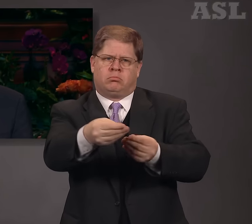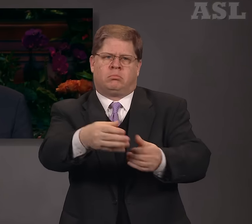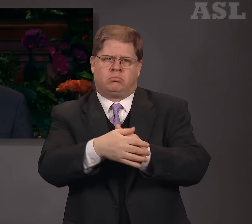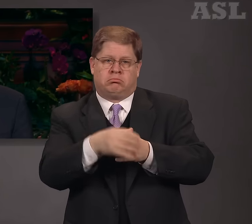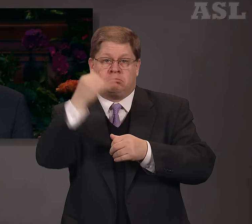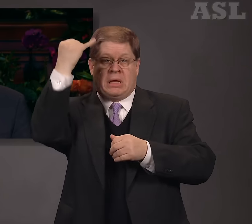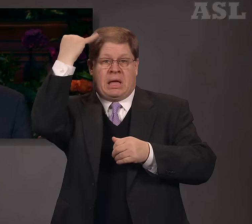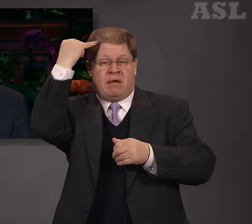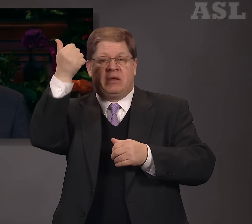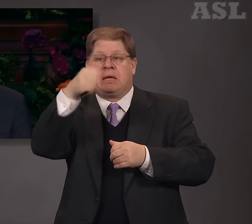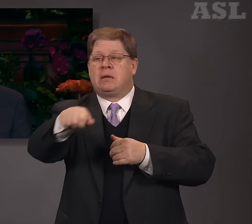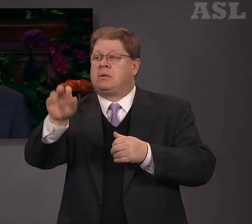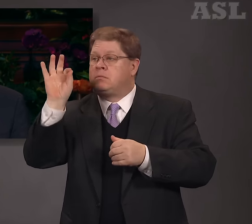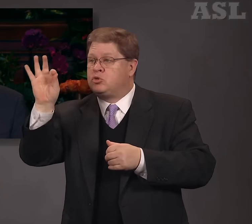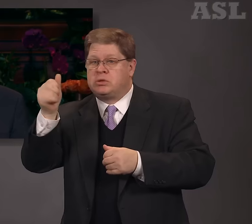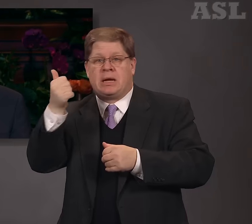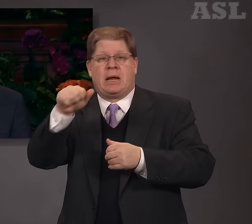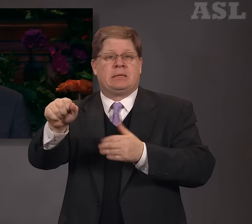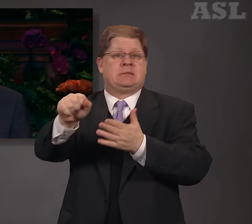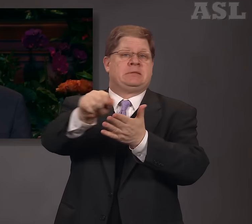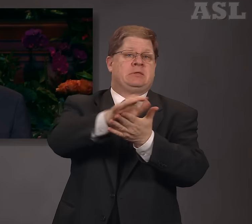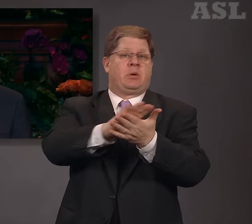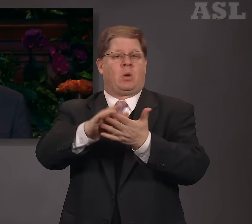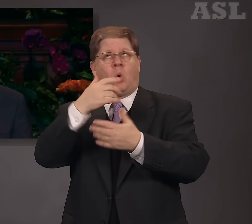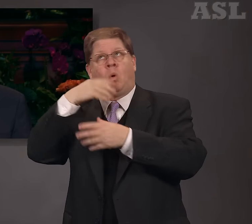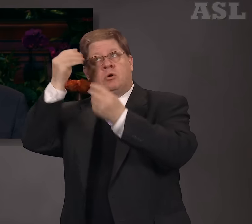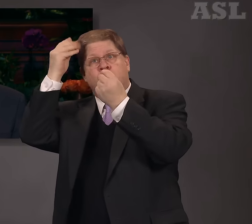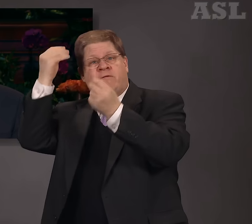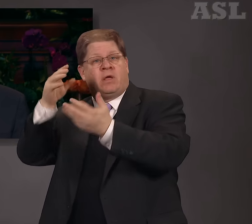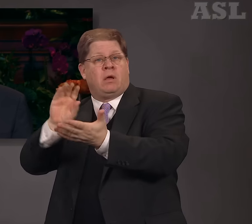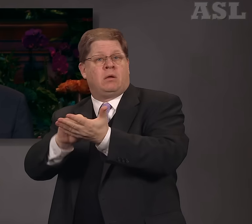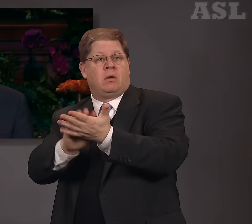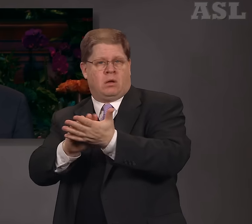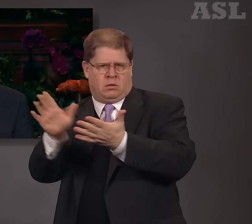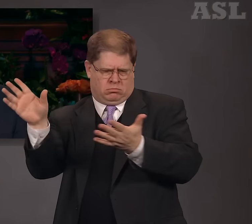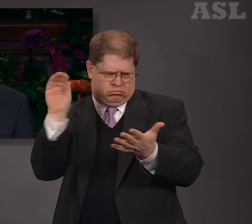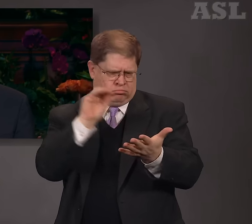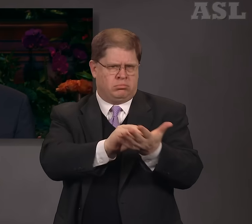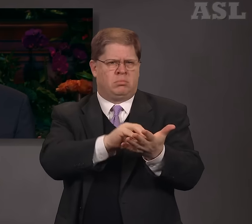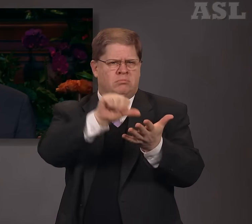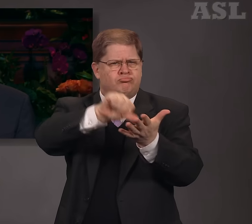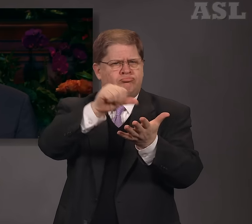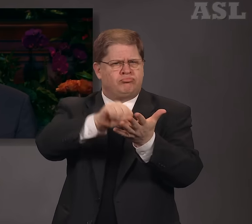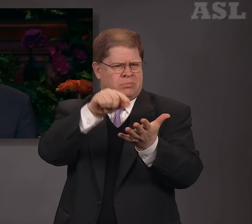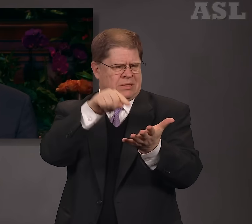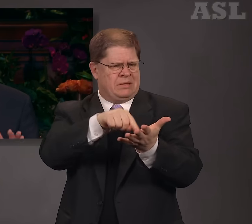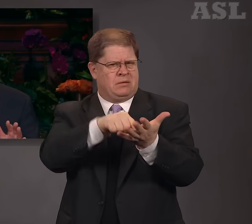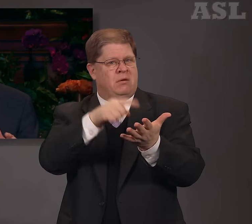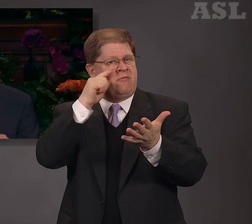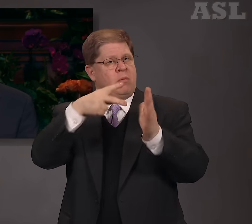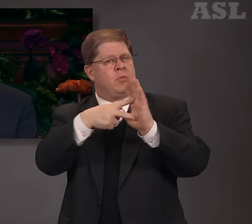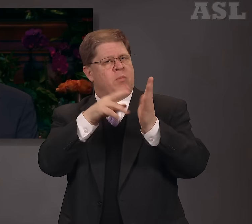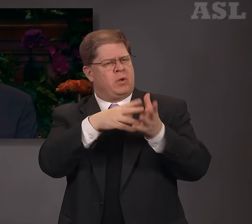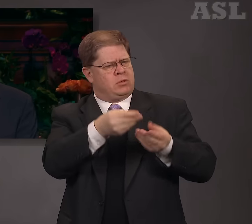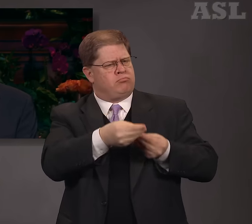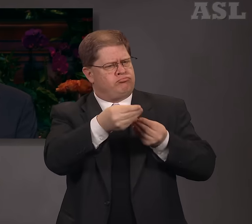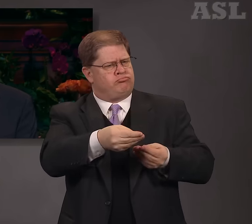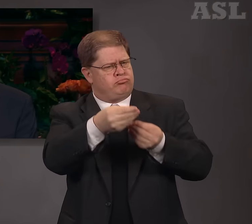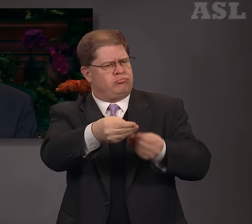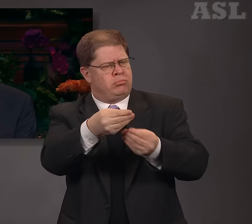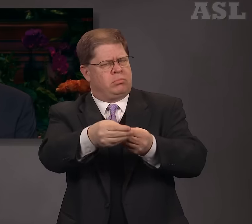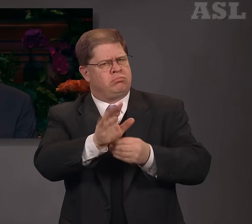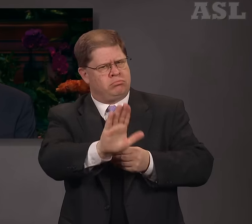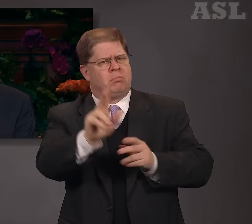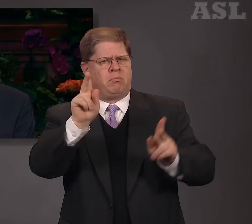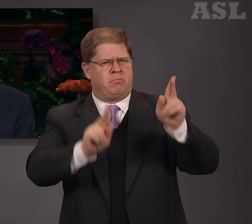generation, and if there were preaching which was sacred, or revelation or prophesying, Jacob should engrave them upon these